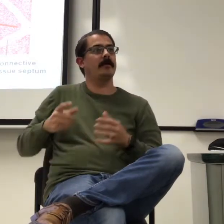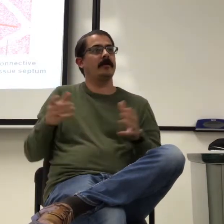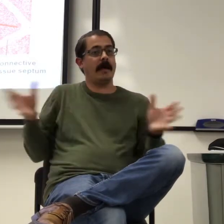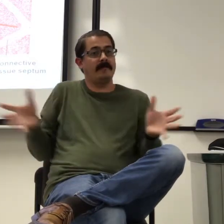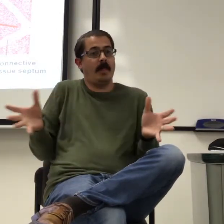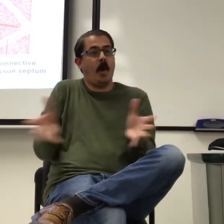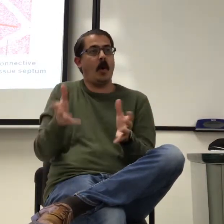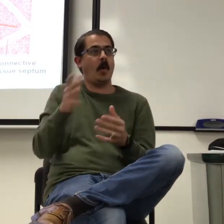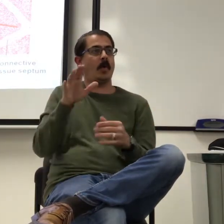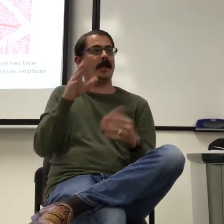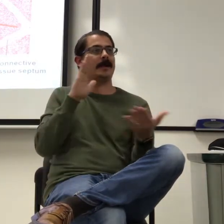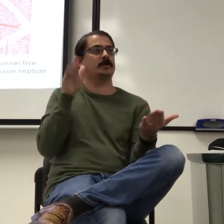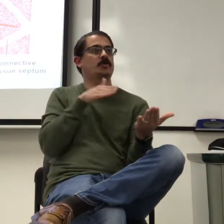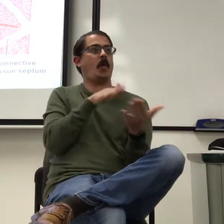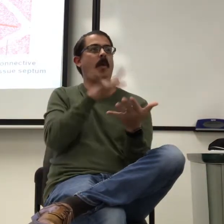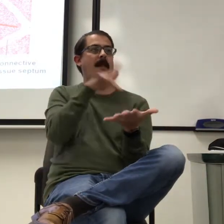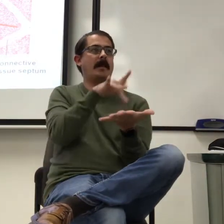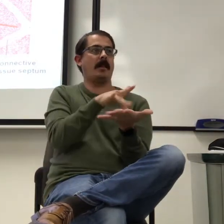vein?